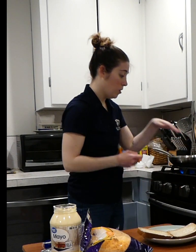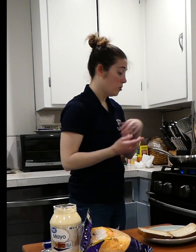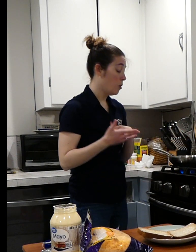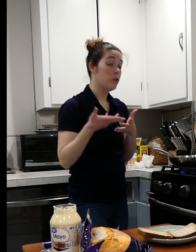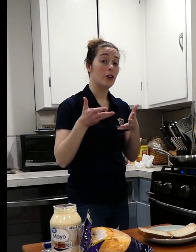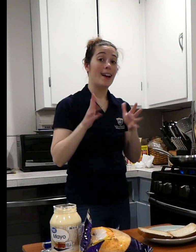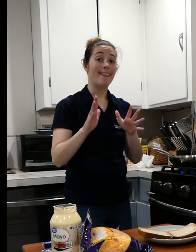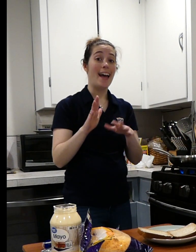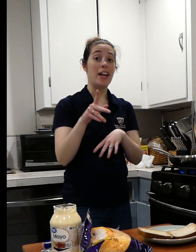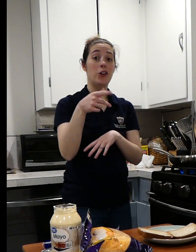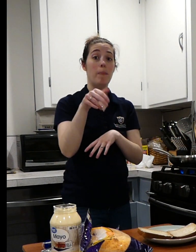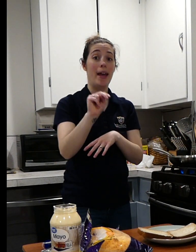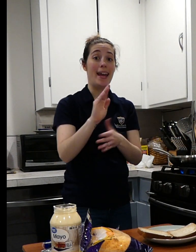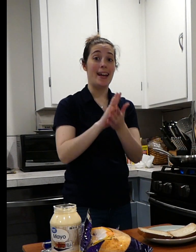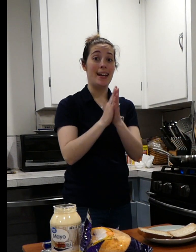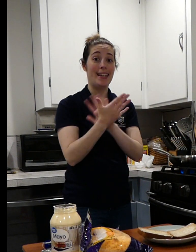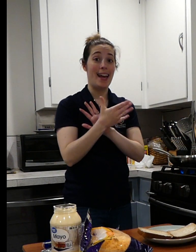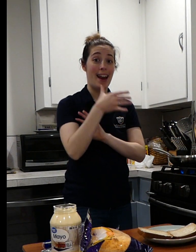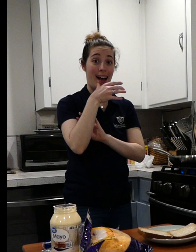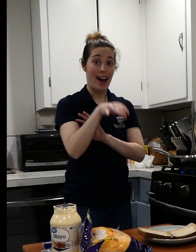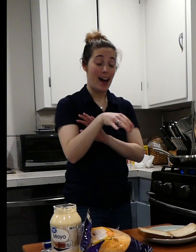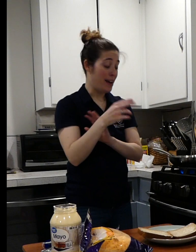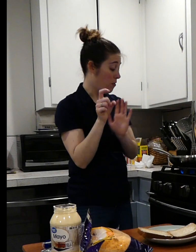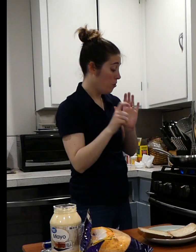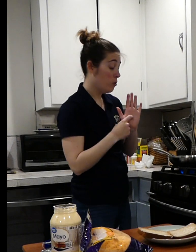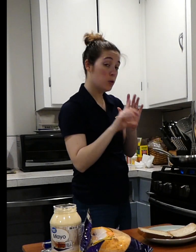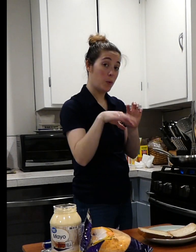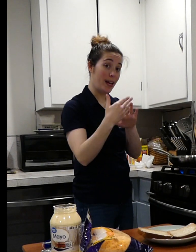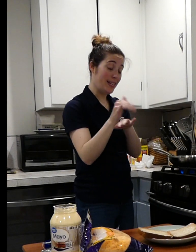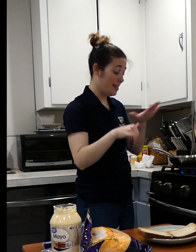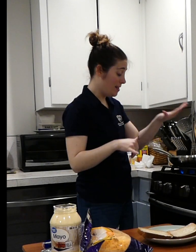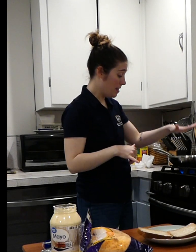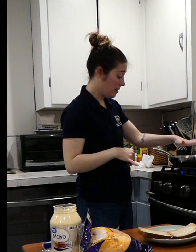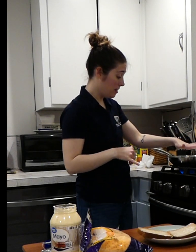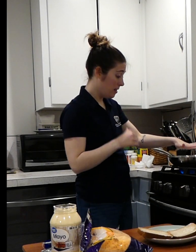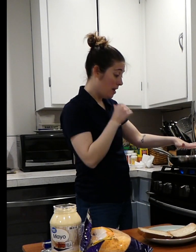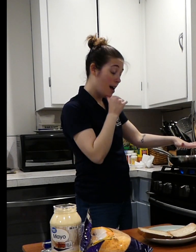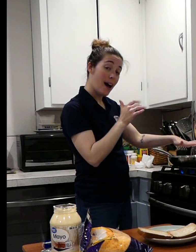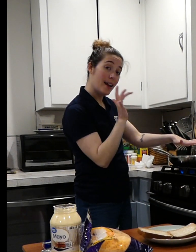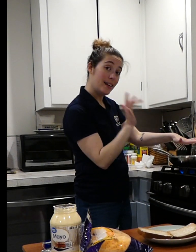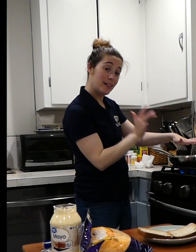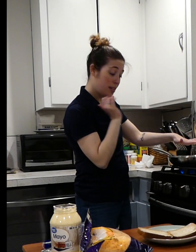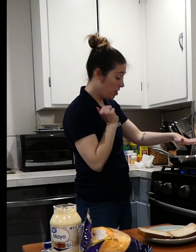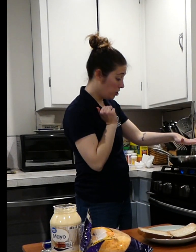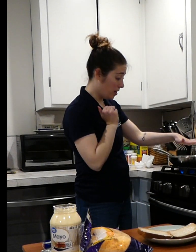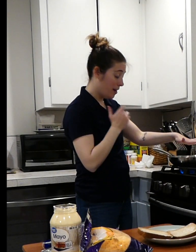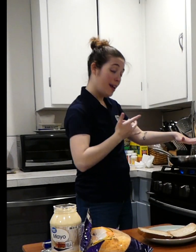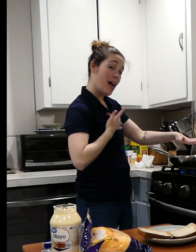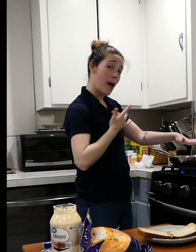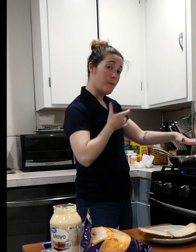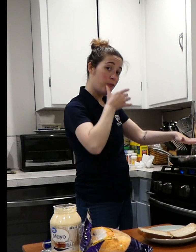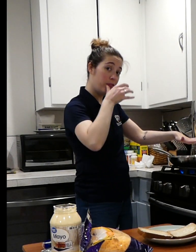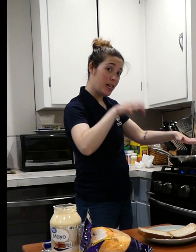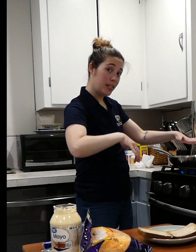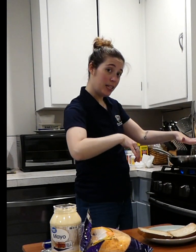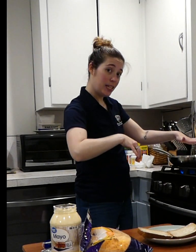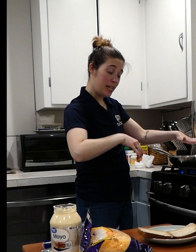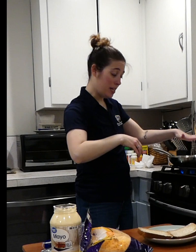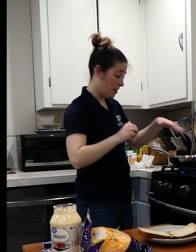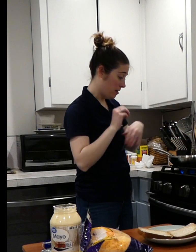So you're going to let your pan get hot. Now notice when I did this, I didn't touch it. I'm feeling the heat